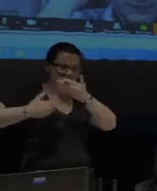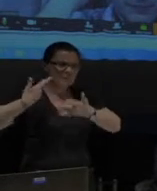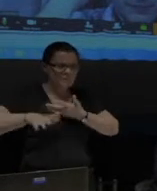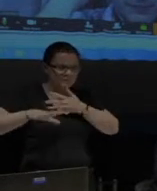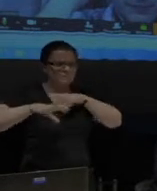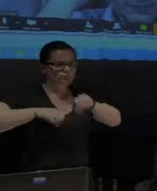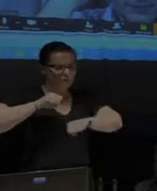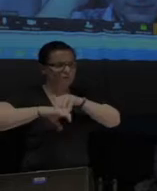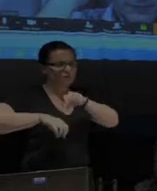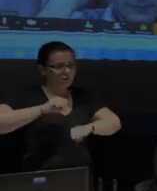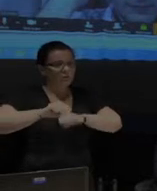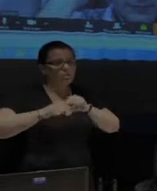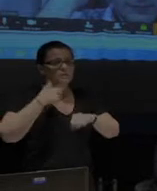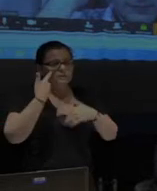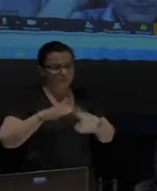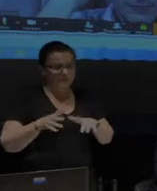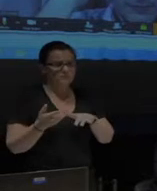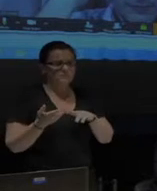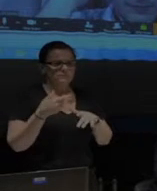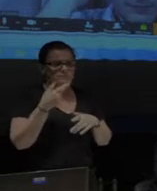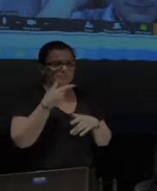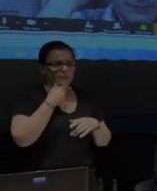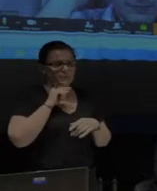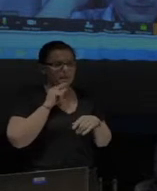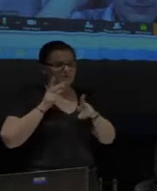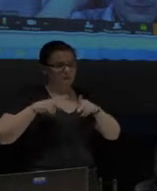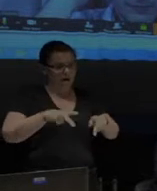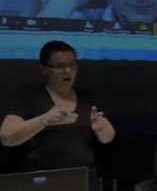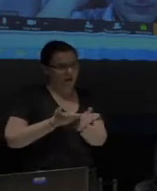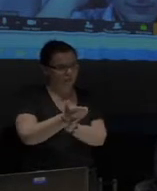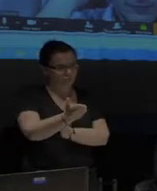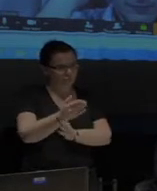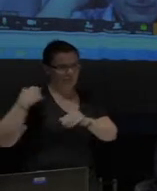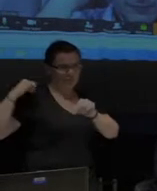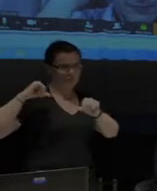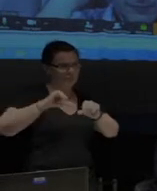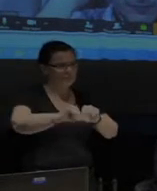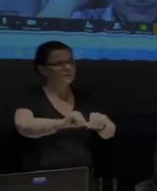struggles. People died in the process.